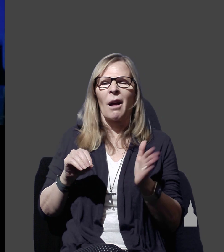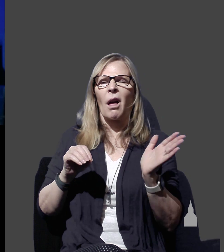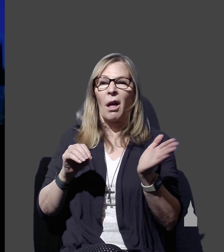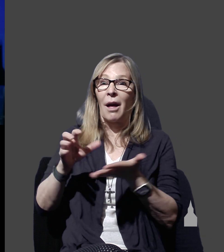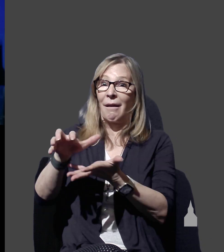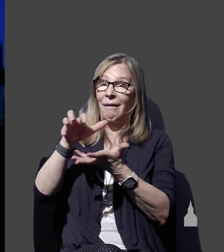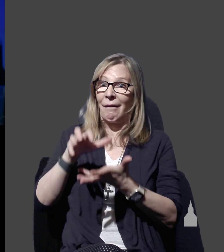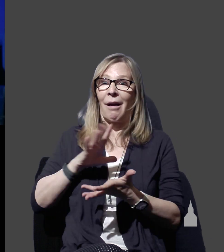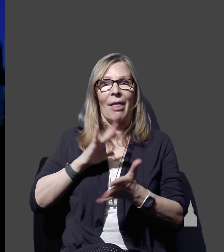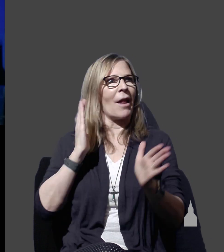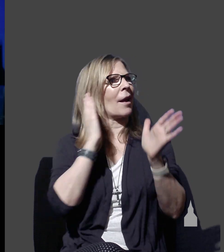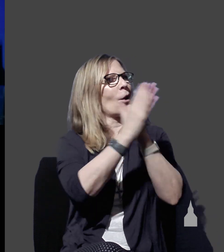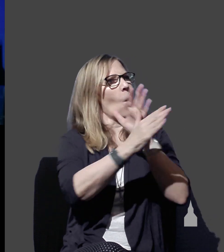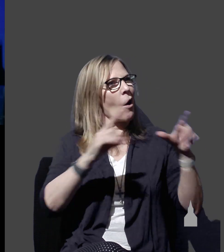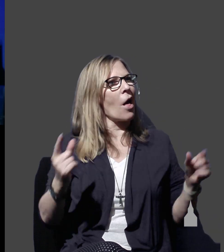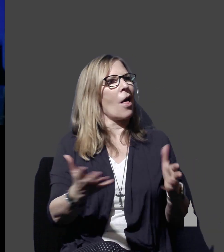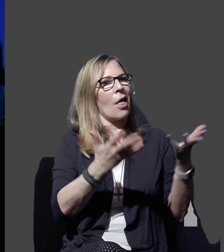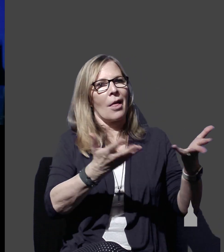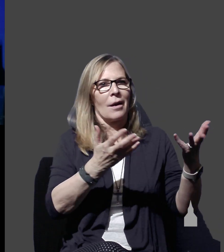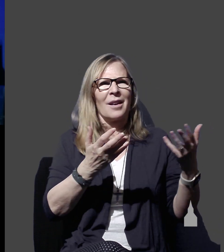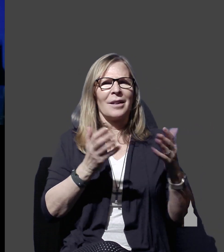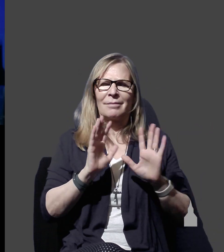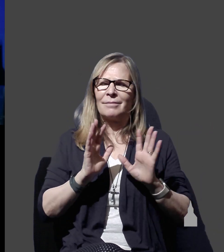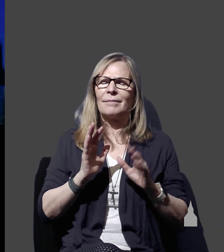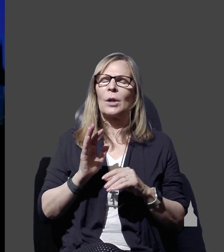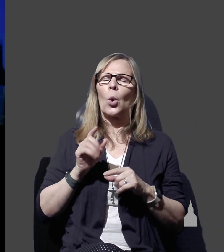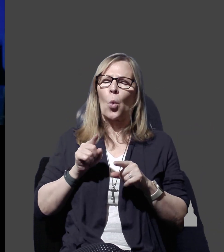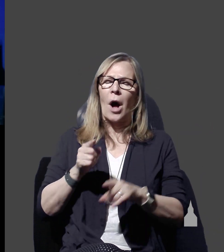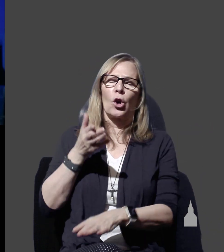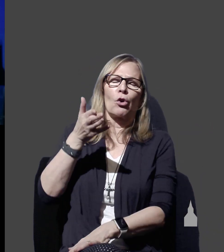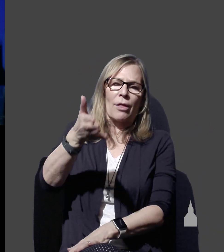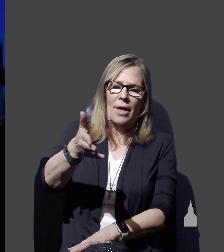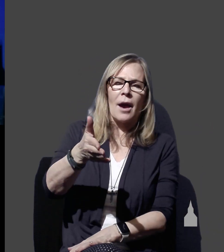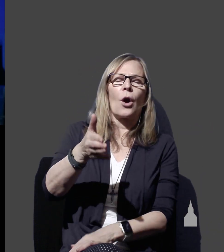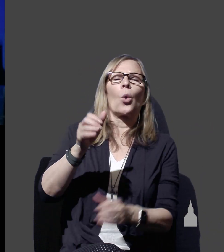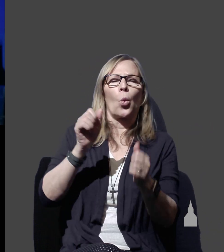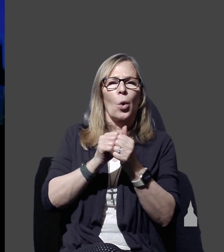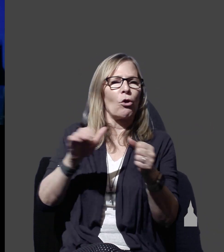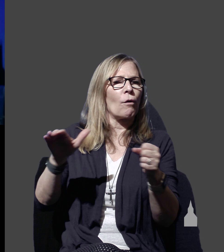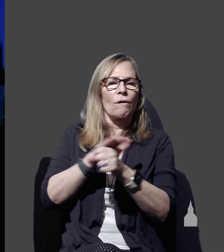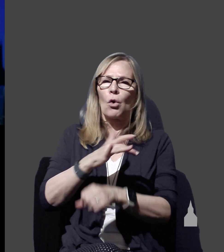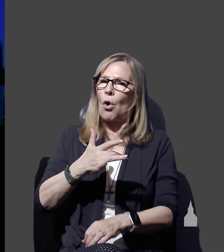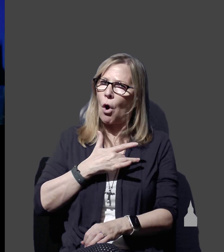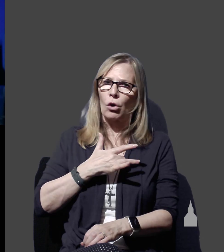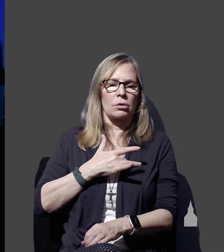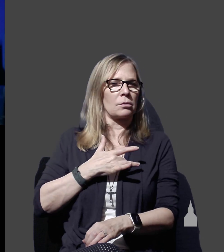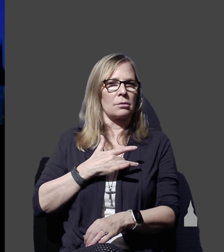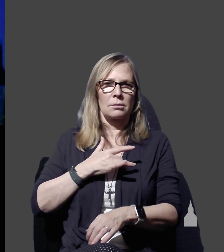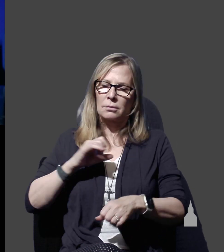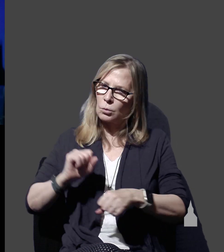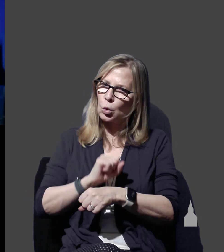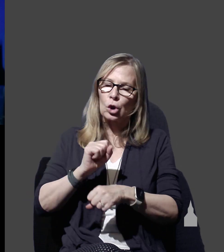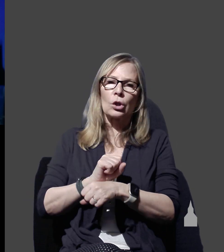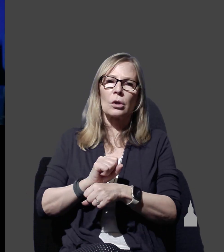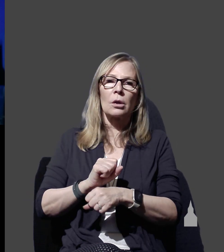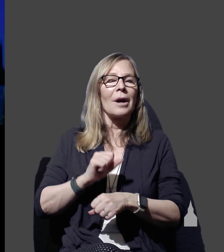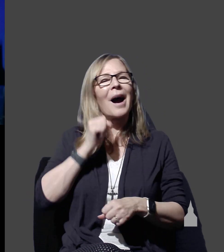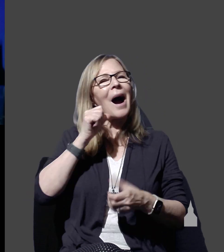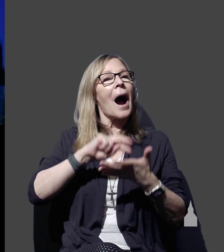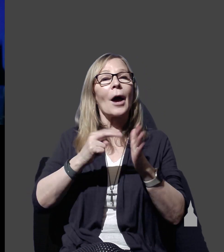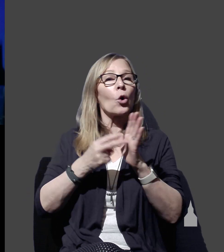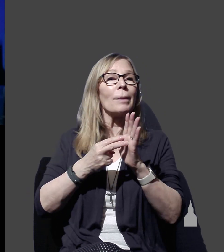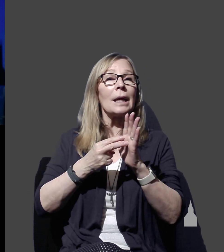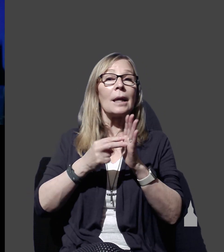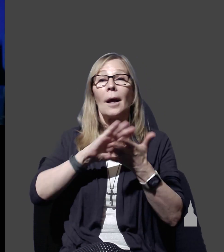there, you need to work from your heart with everything. Now, again, I'm not saying become a